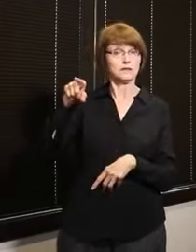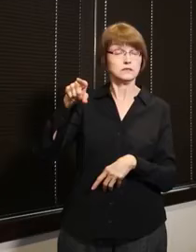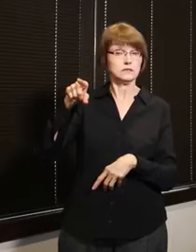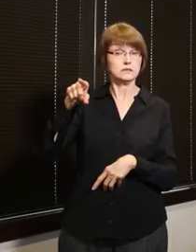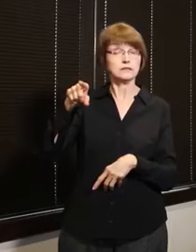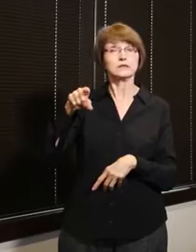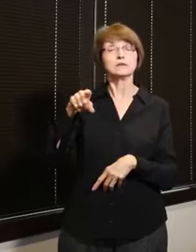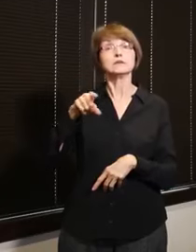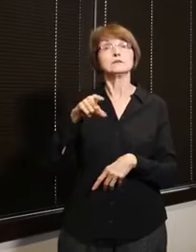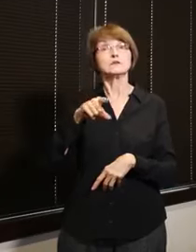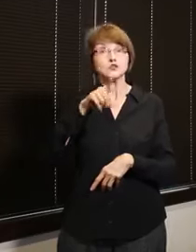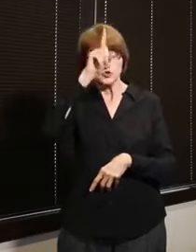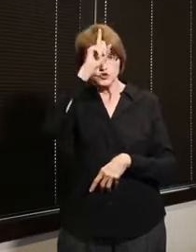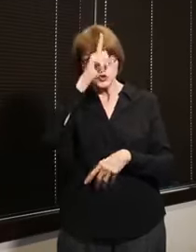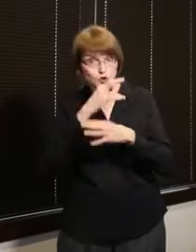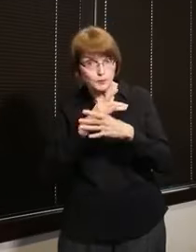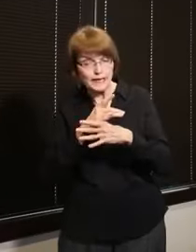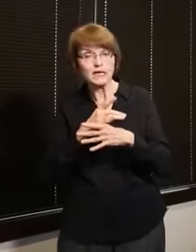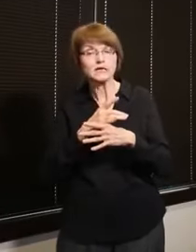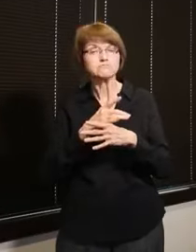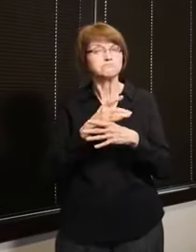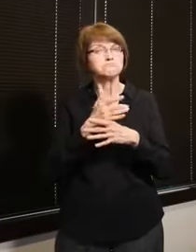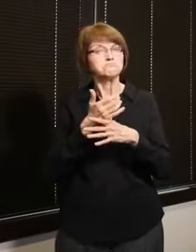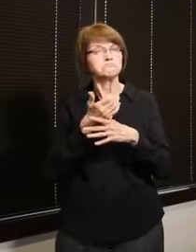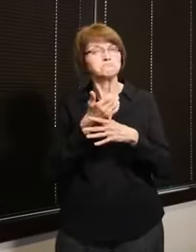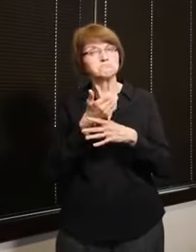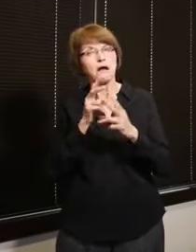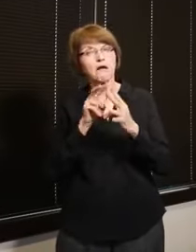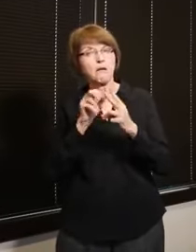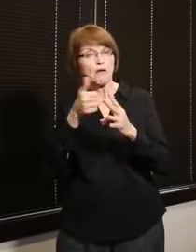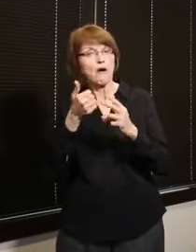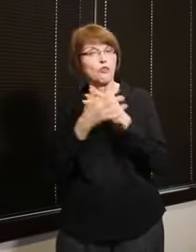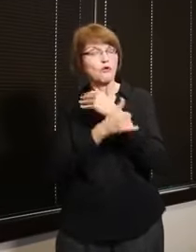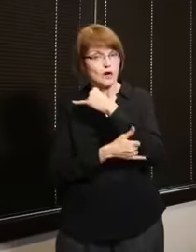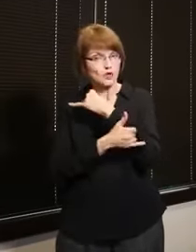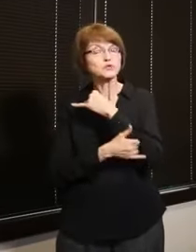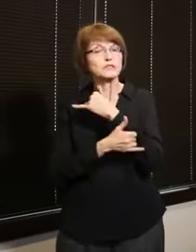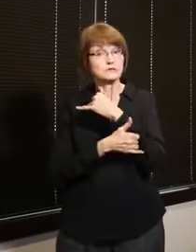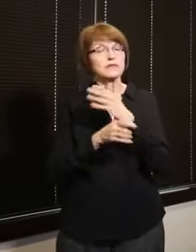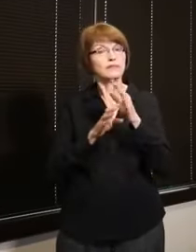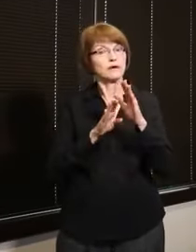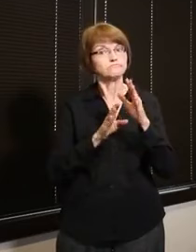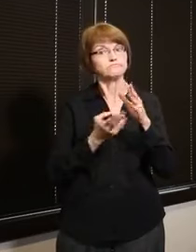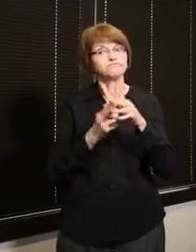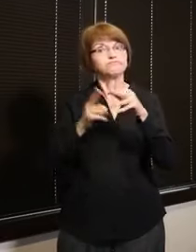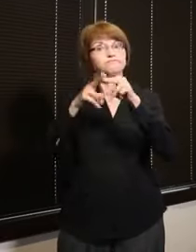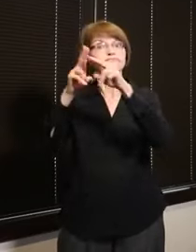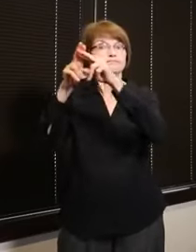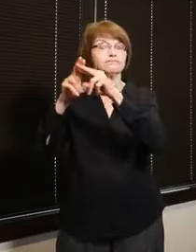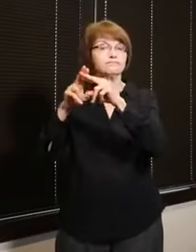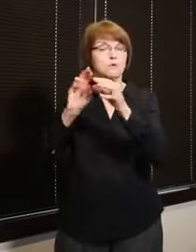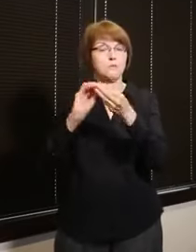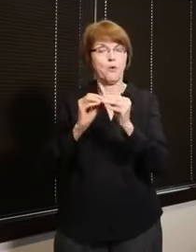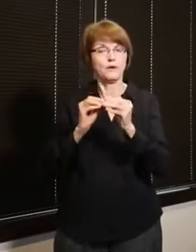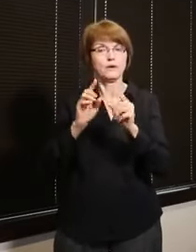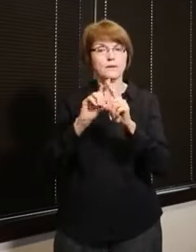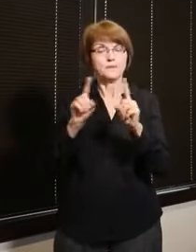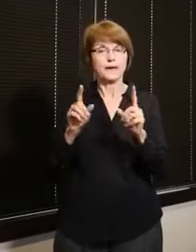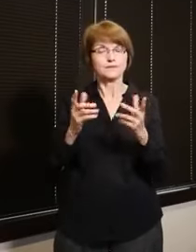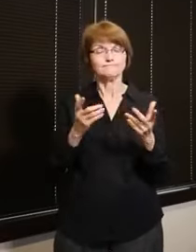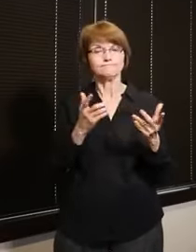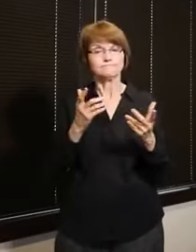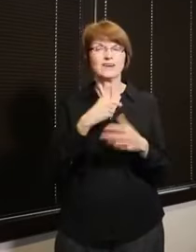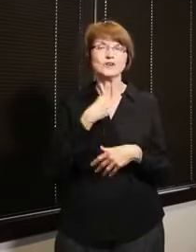some in Germany, and a couple of other countries. But those countries had really,